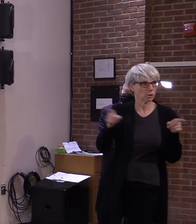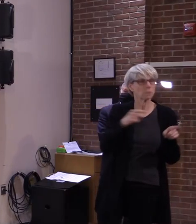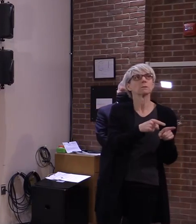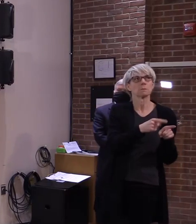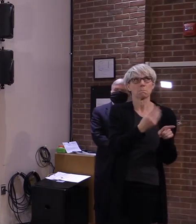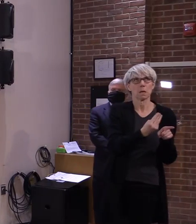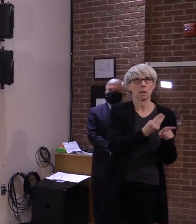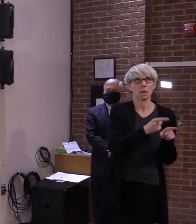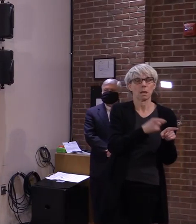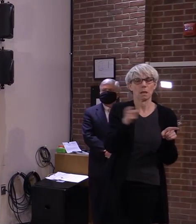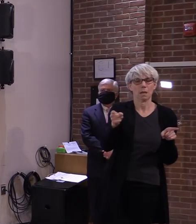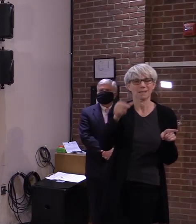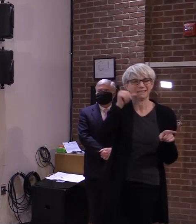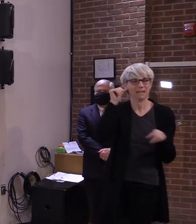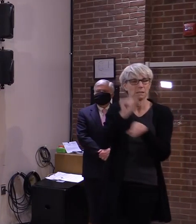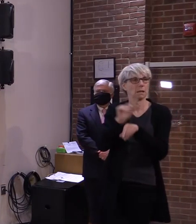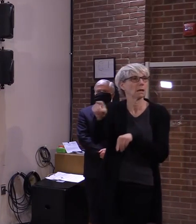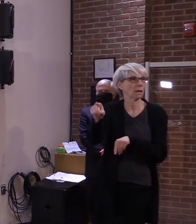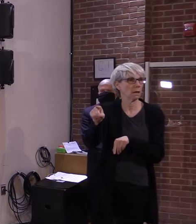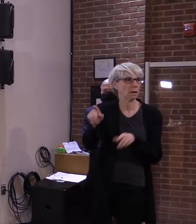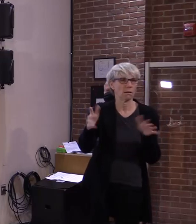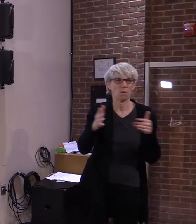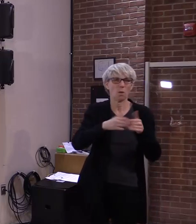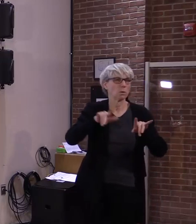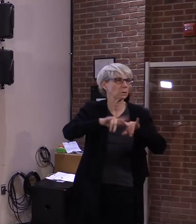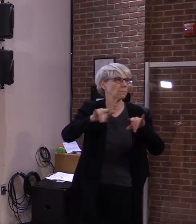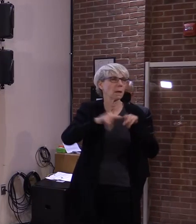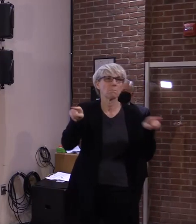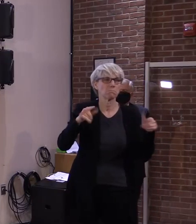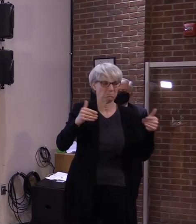was updated through last night. So pretty much the same time.